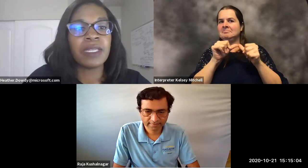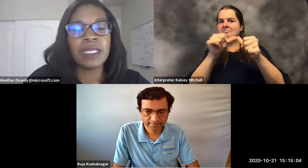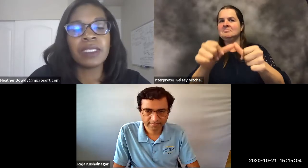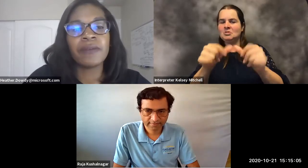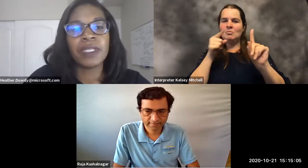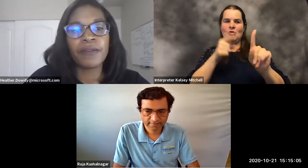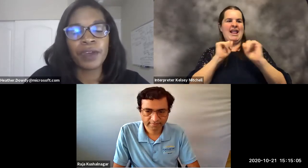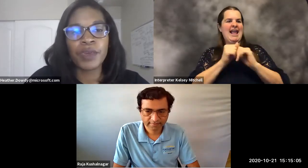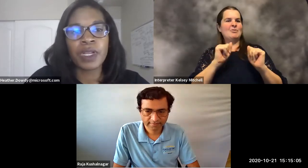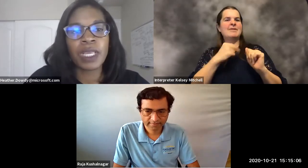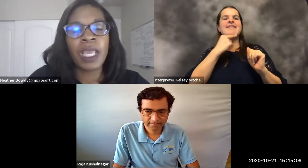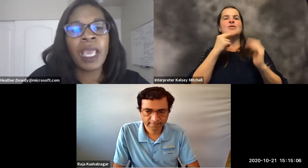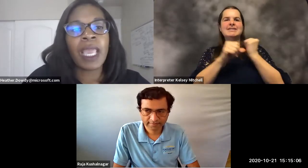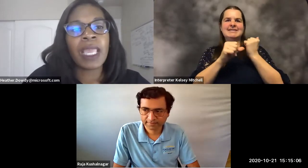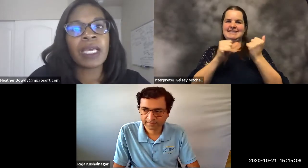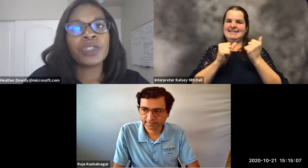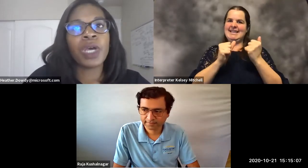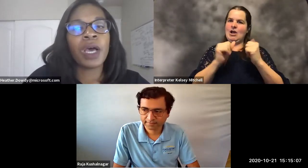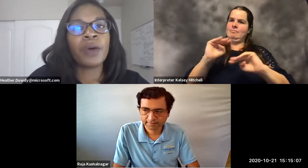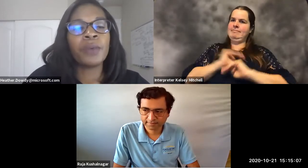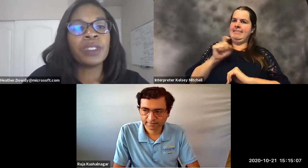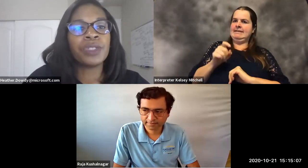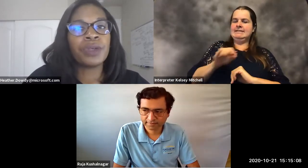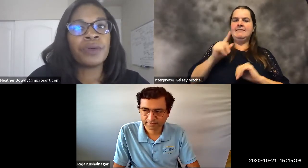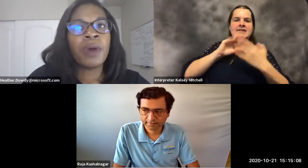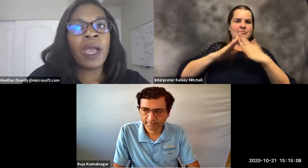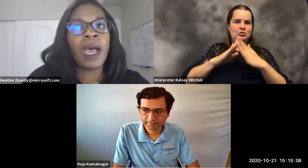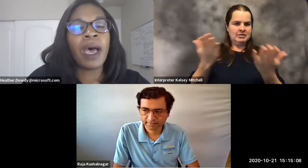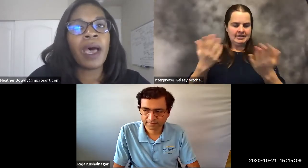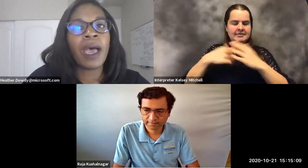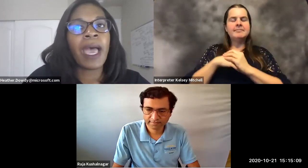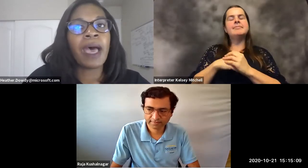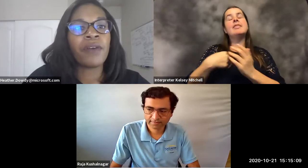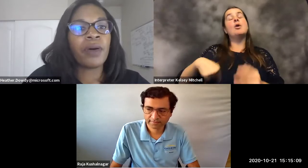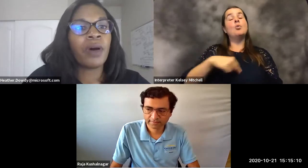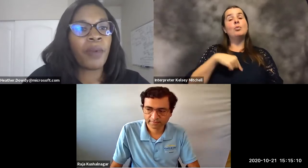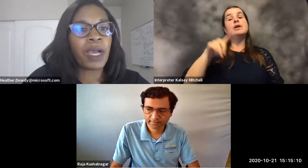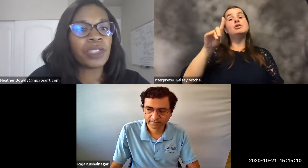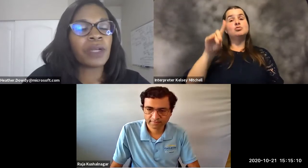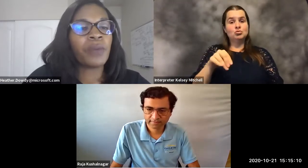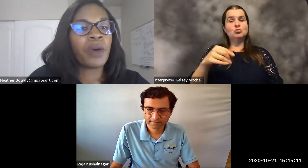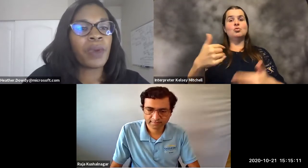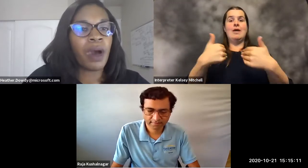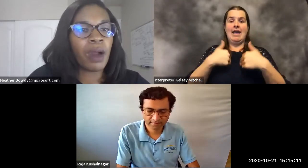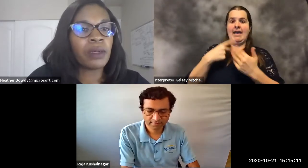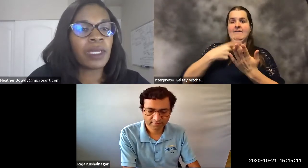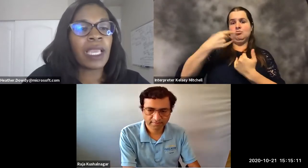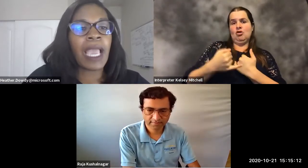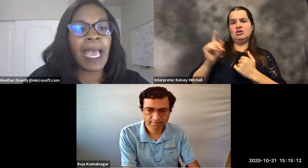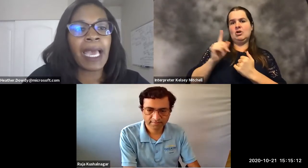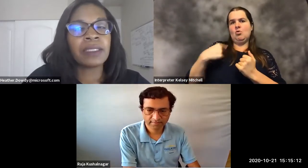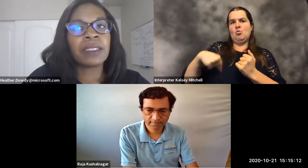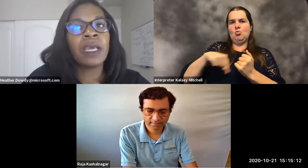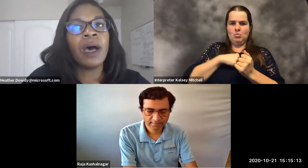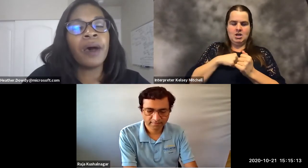meet the needs of the deaf community? And we do have a project where we are